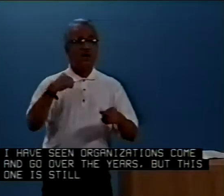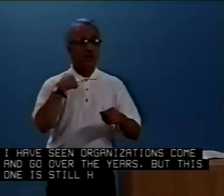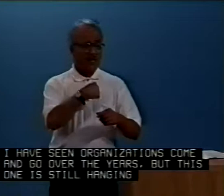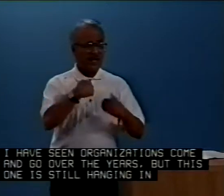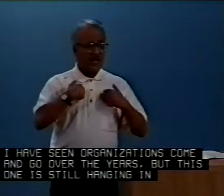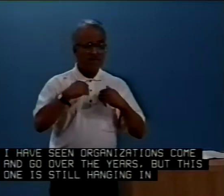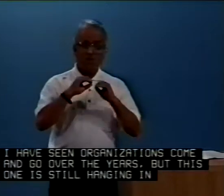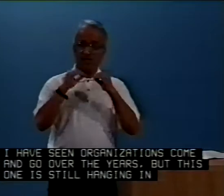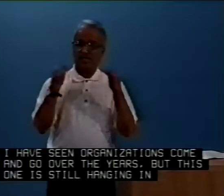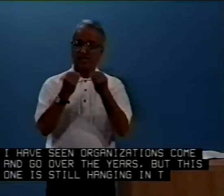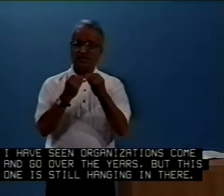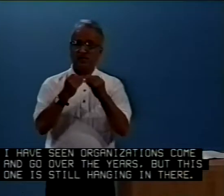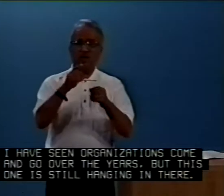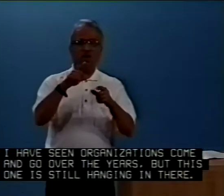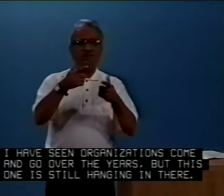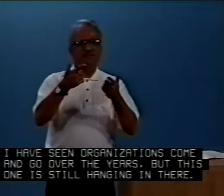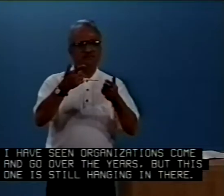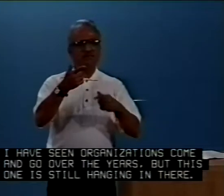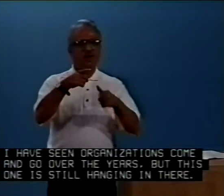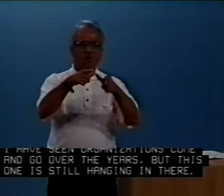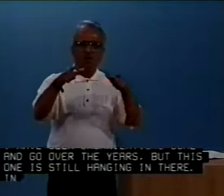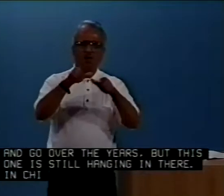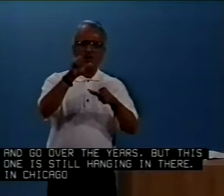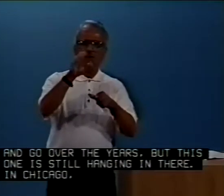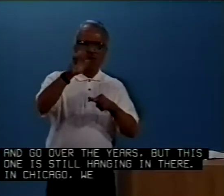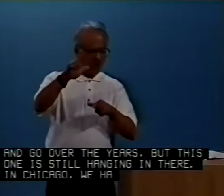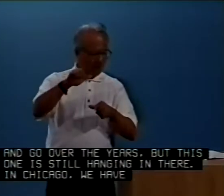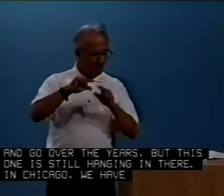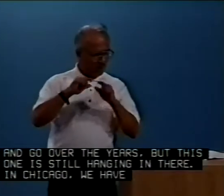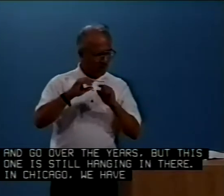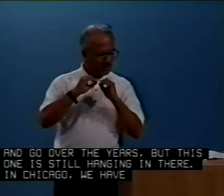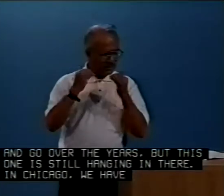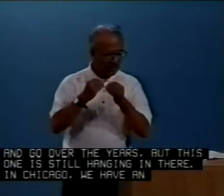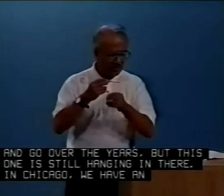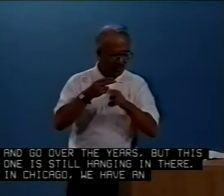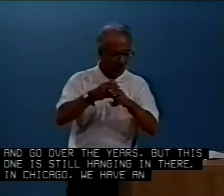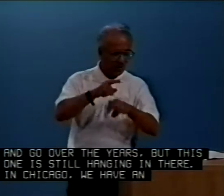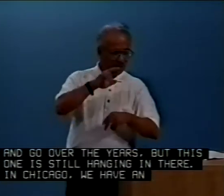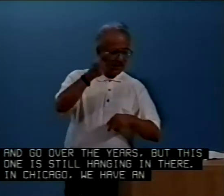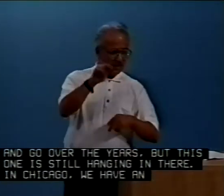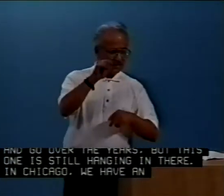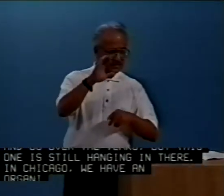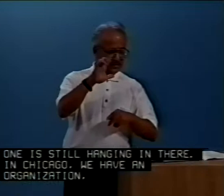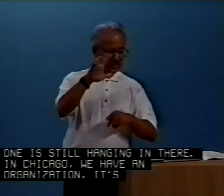In Chicago, we have an organization. It's a local group called the